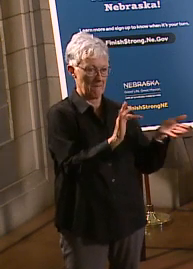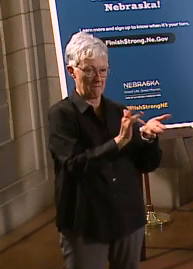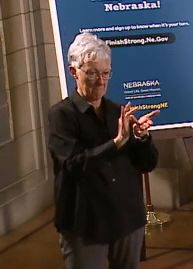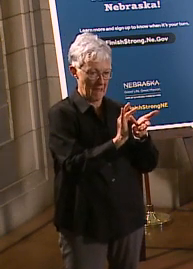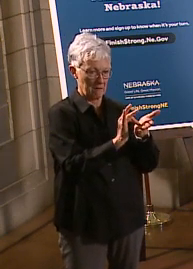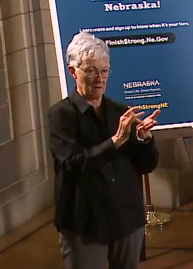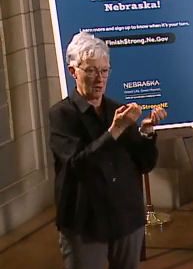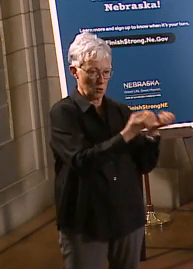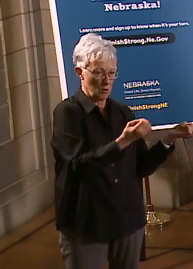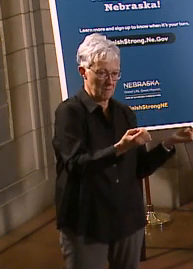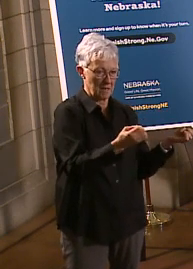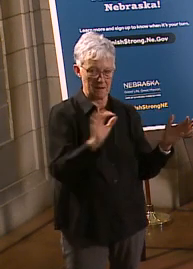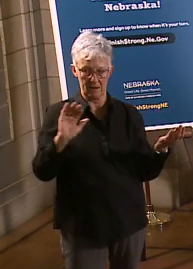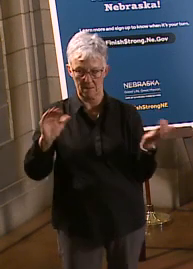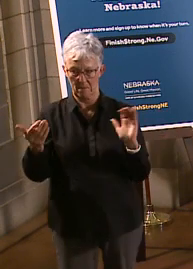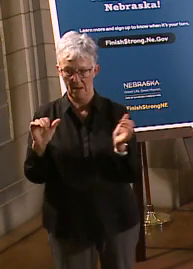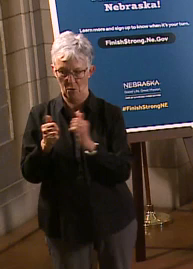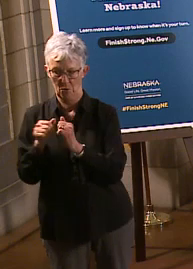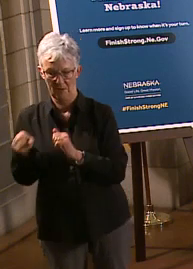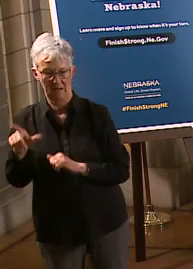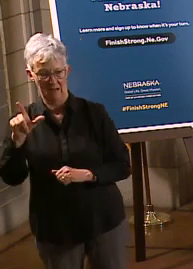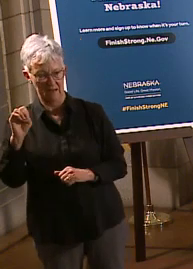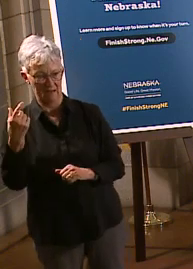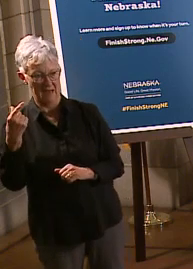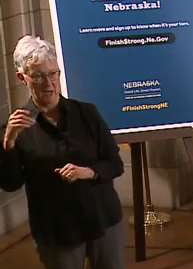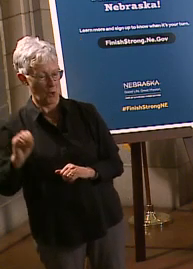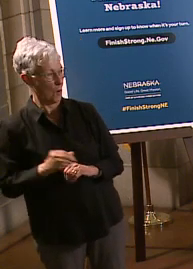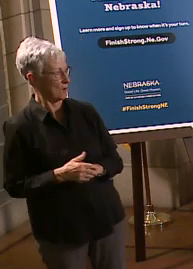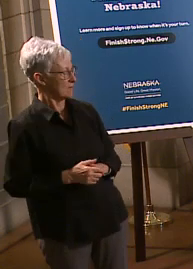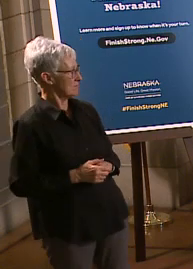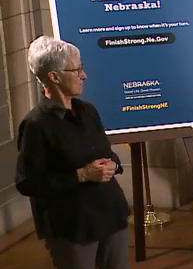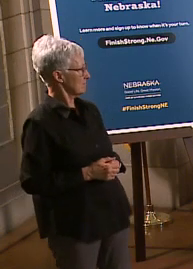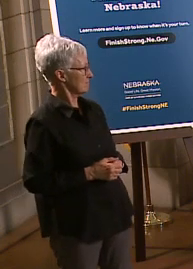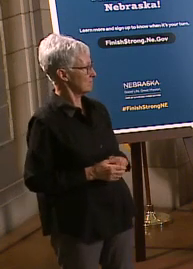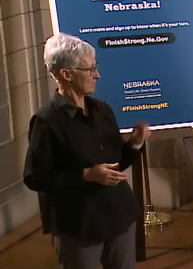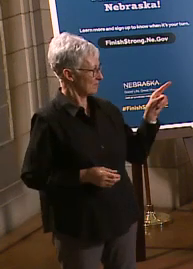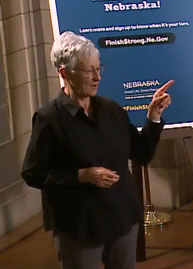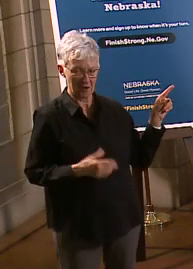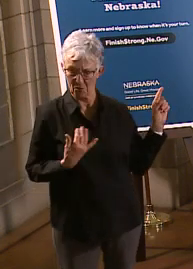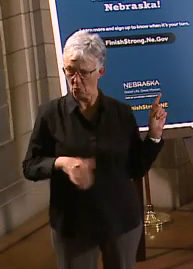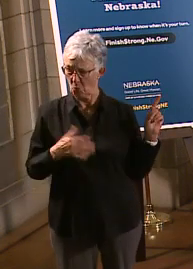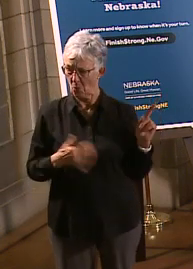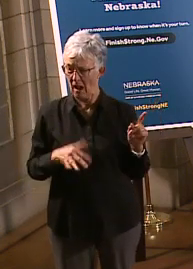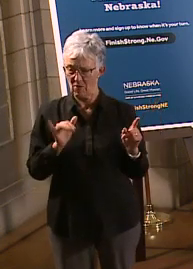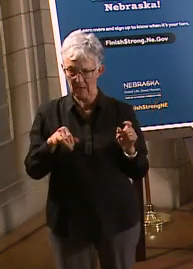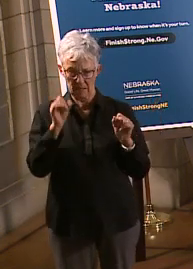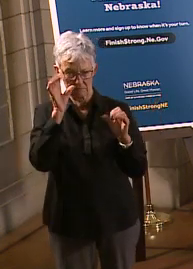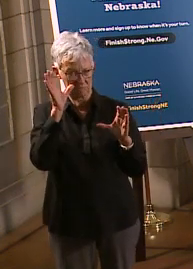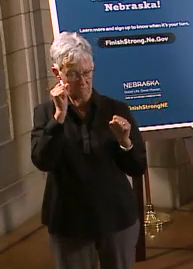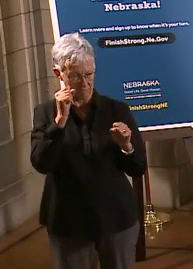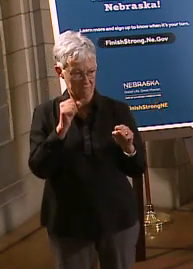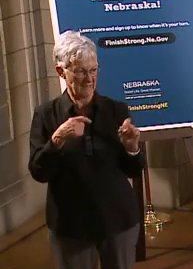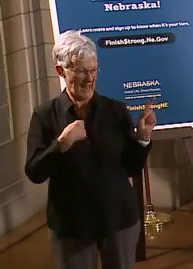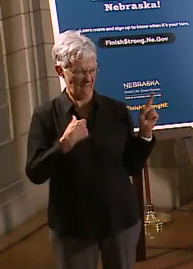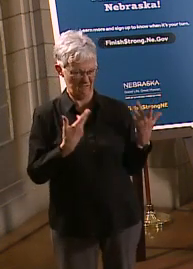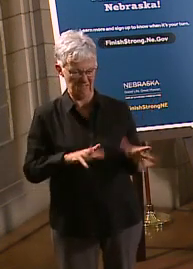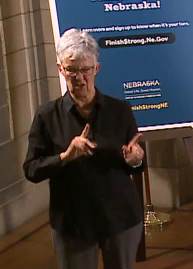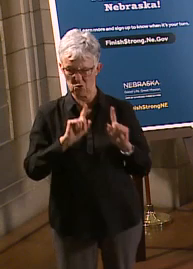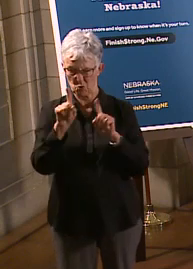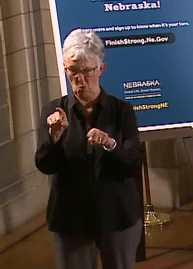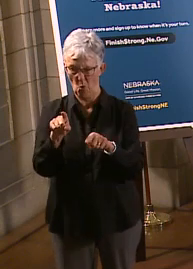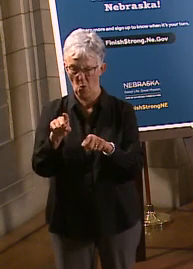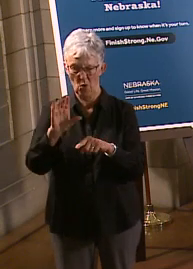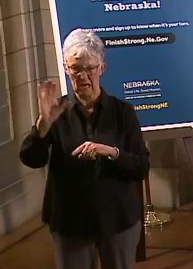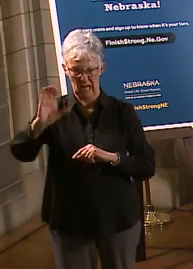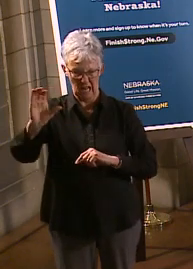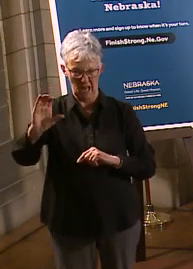That's pretty big scale. Yeah, thank you, Tom. That's pretty amazing. And I've been in location, Columbus,